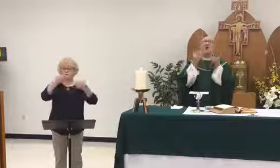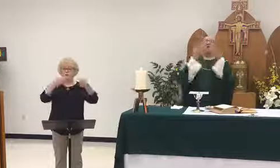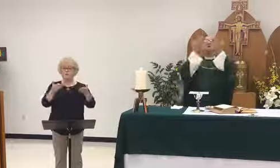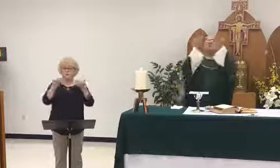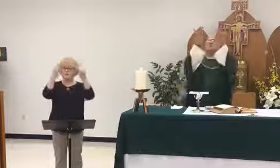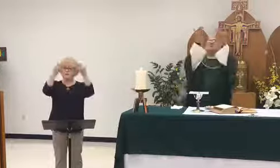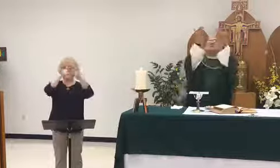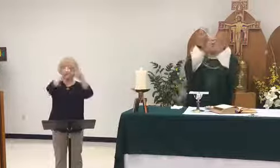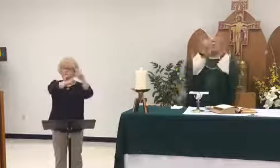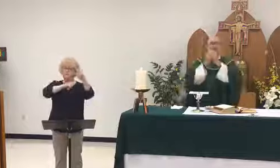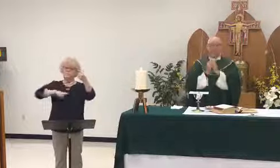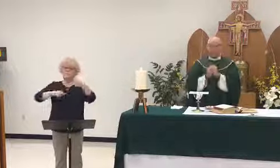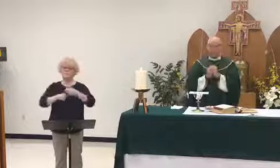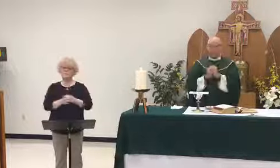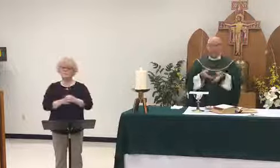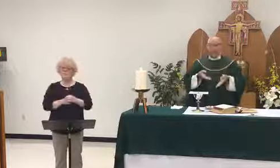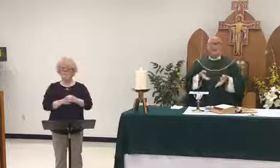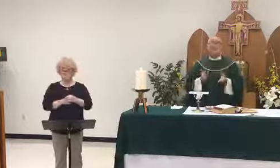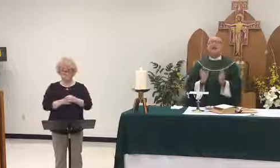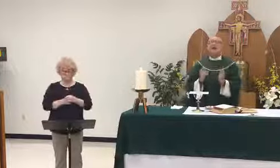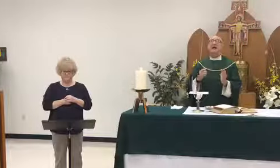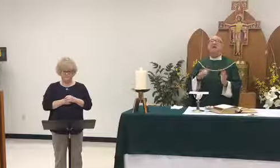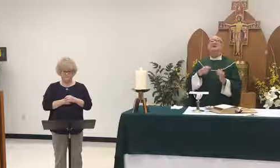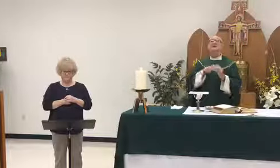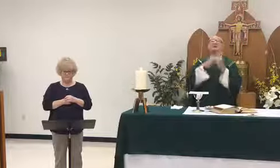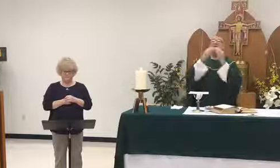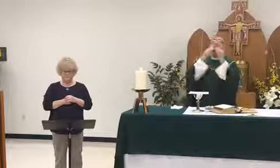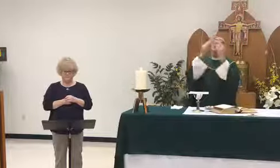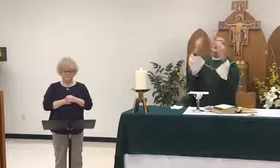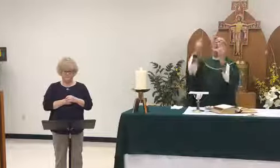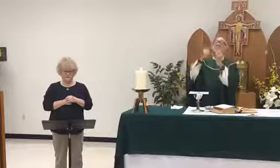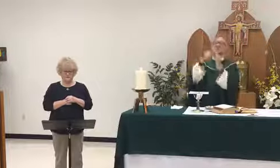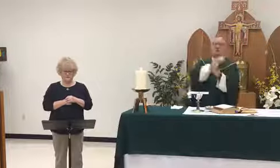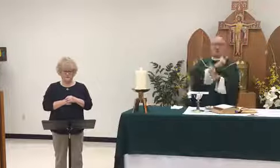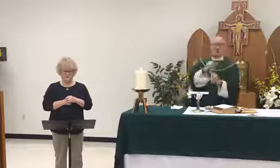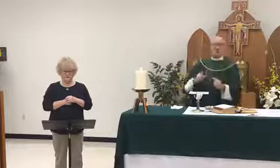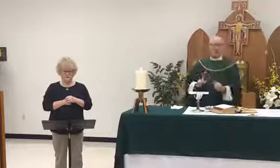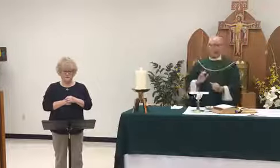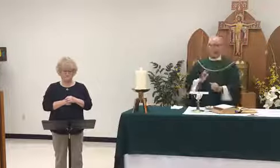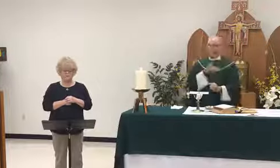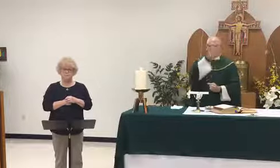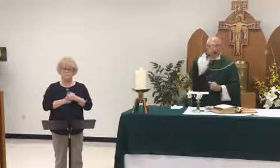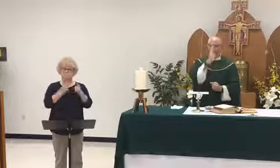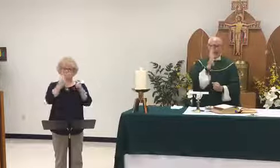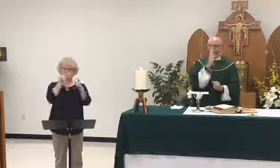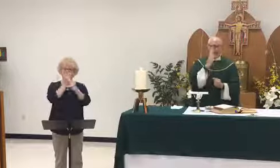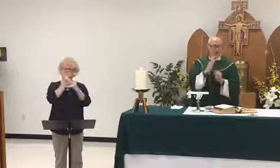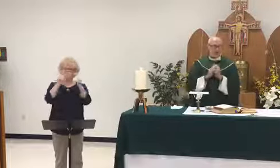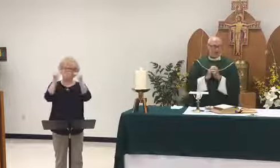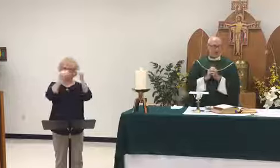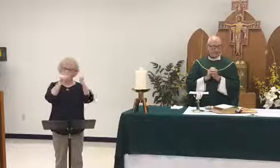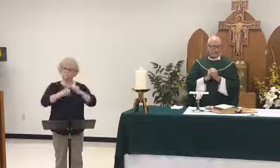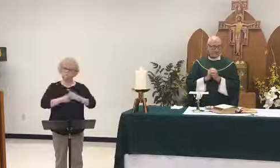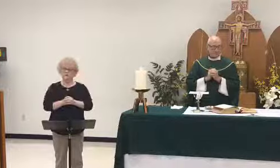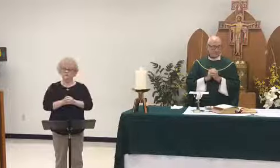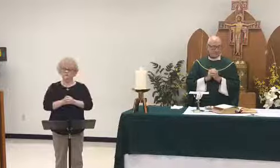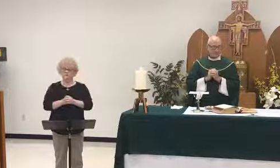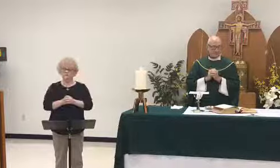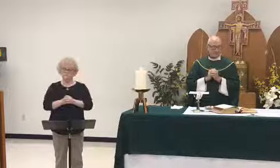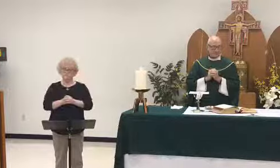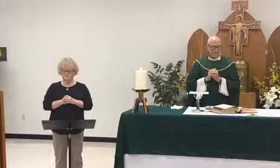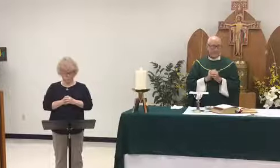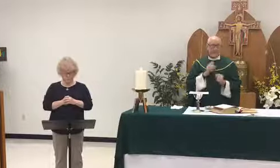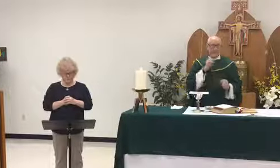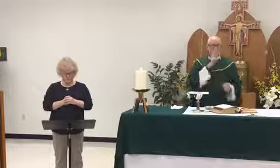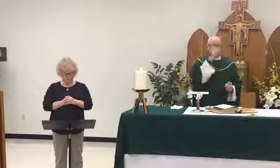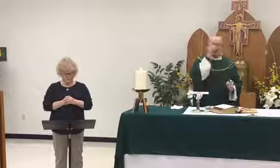your hearts. We lift them up to the Lord. Let us give thanks to the Lord our God. It is right and